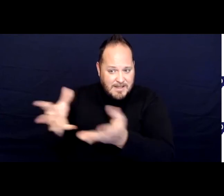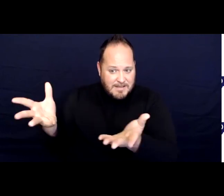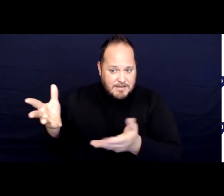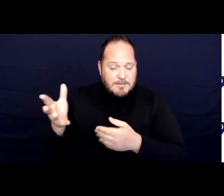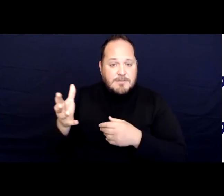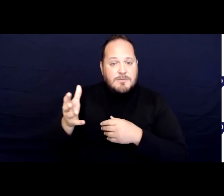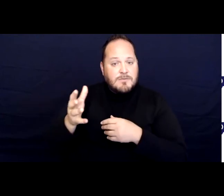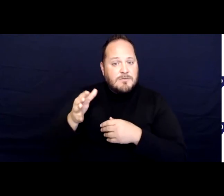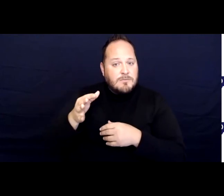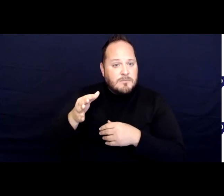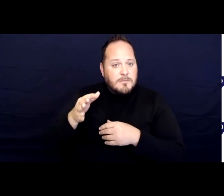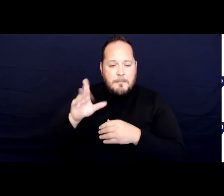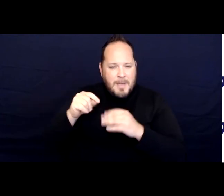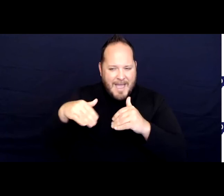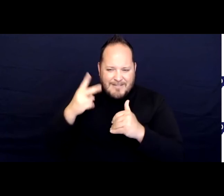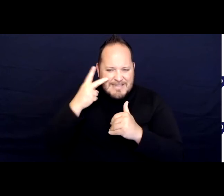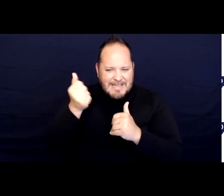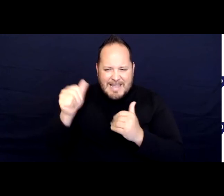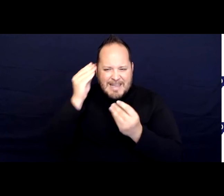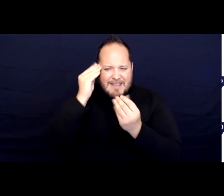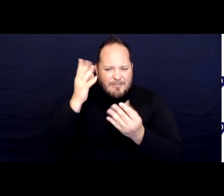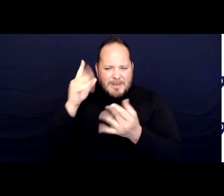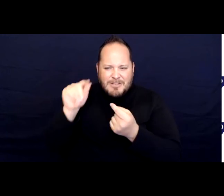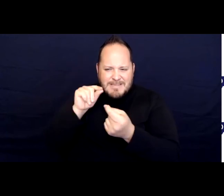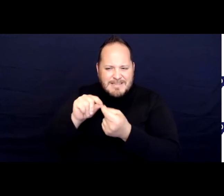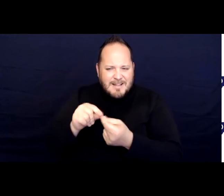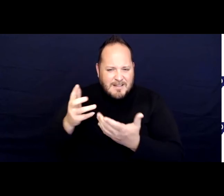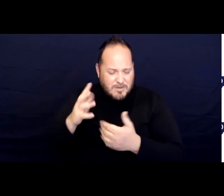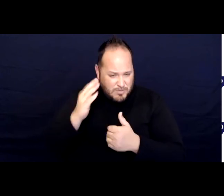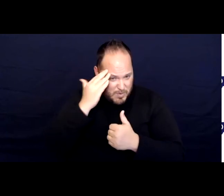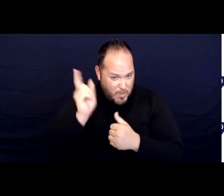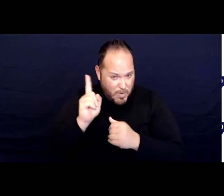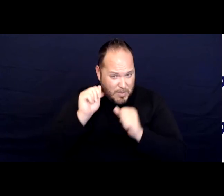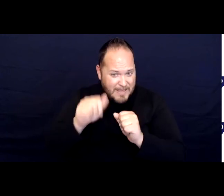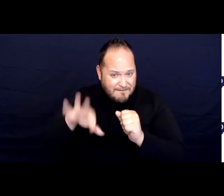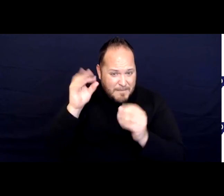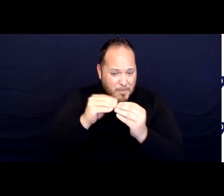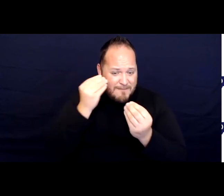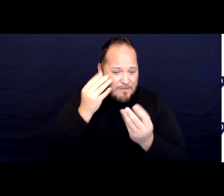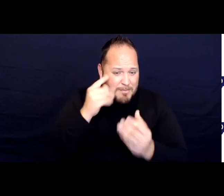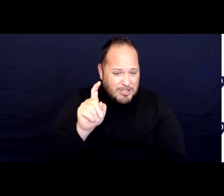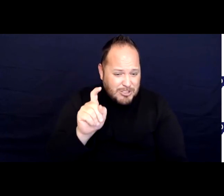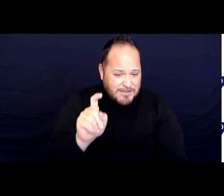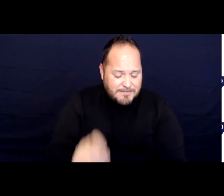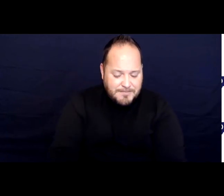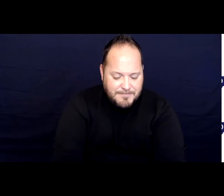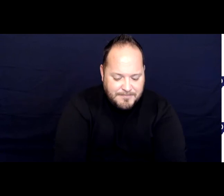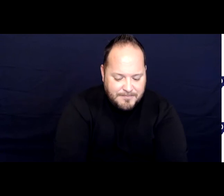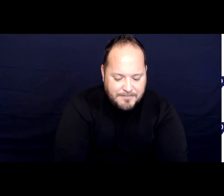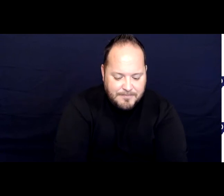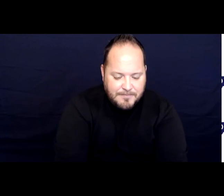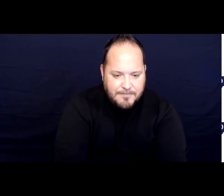know, but hasn't seen any details yet. Do you know where they can get that information? Yeah, so that